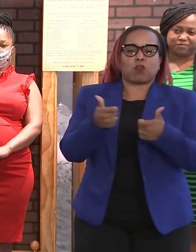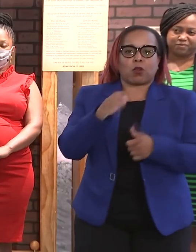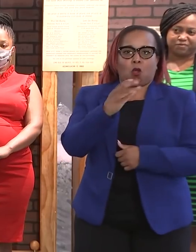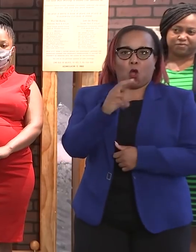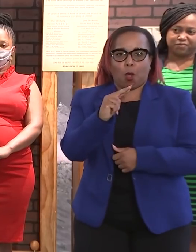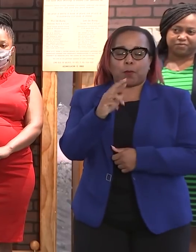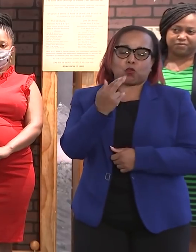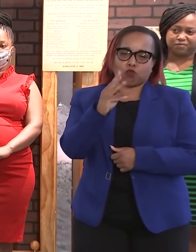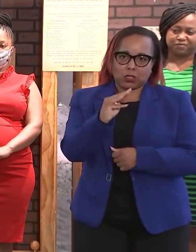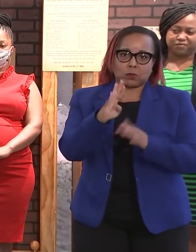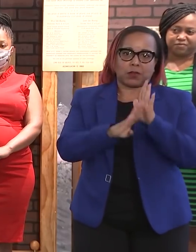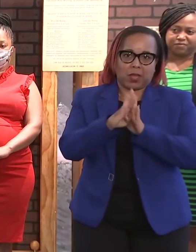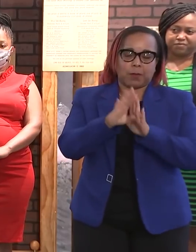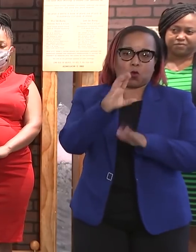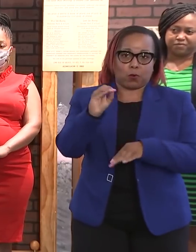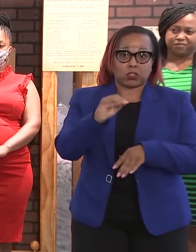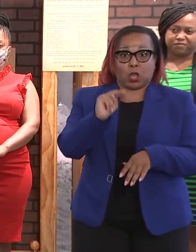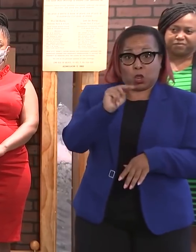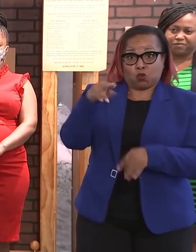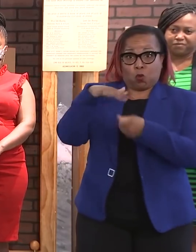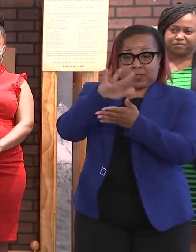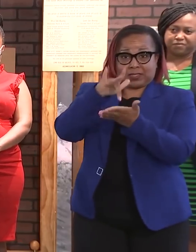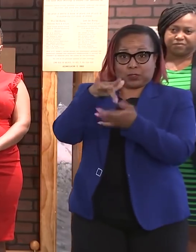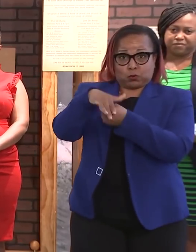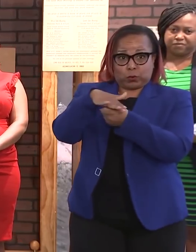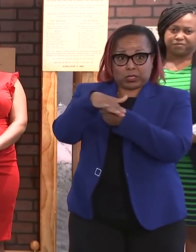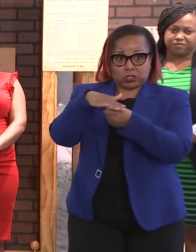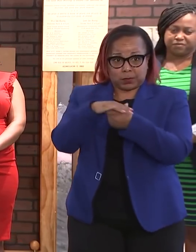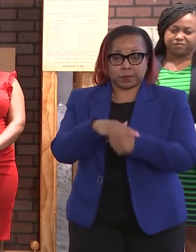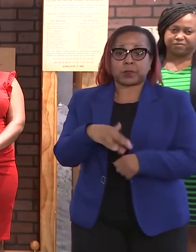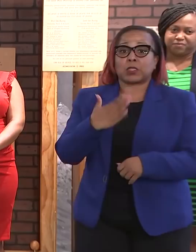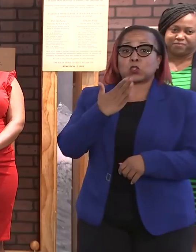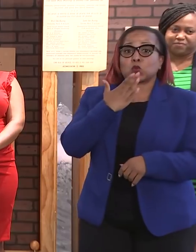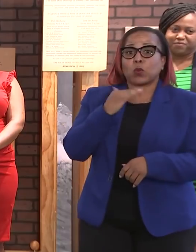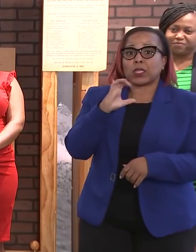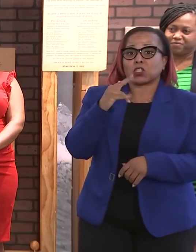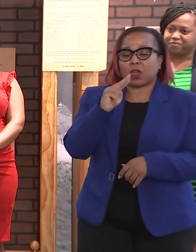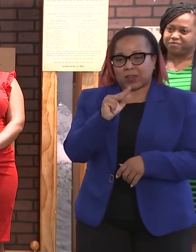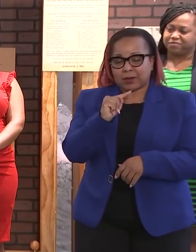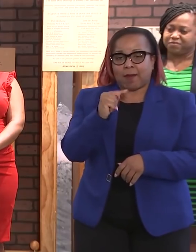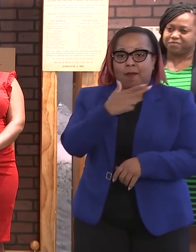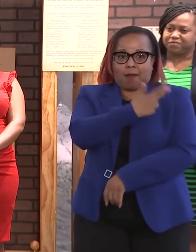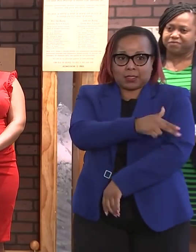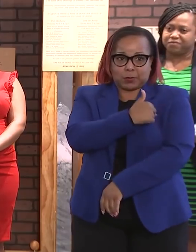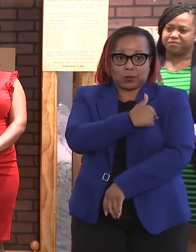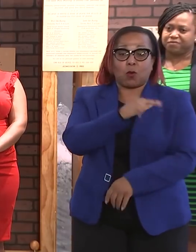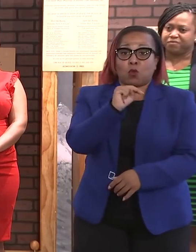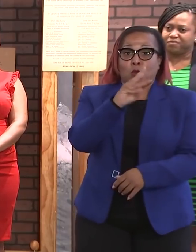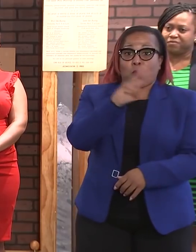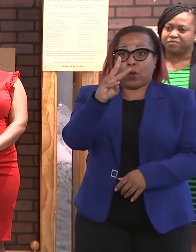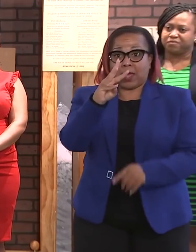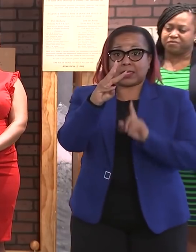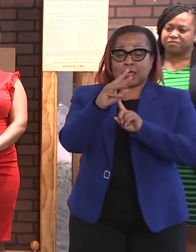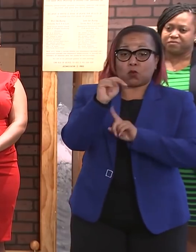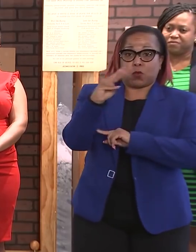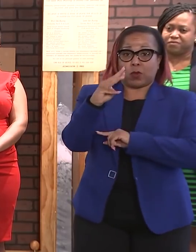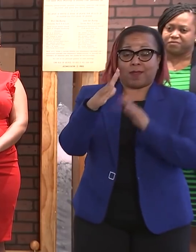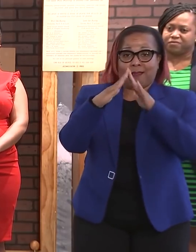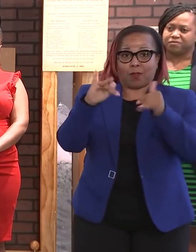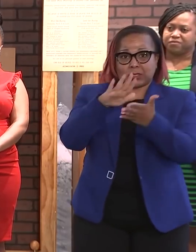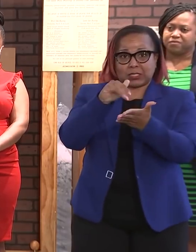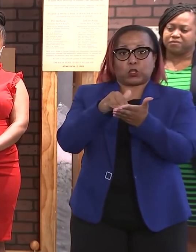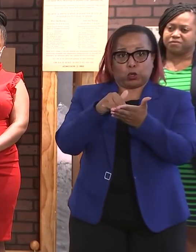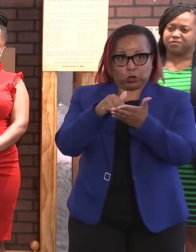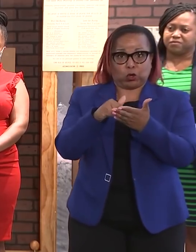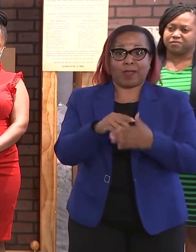Gresham Development Corporation. In the north central region, Swedish Covenant Hospital. In the northwest, Northwest Side Housing